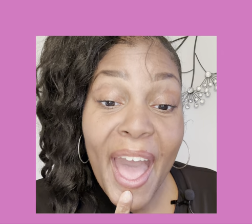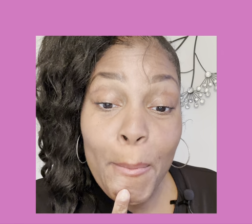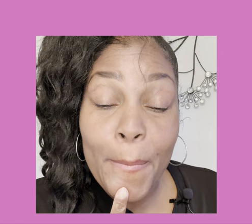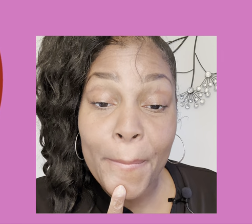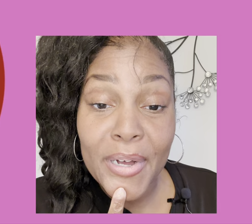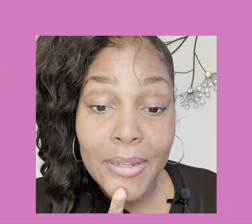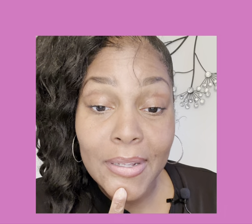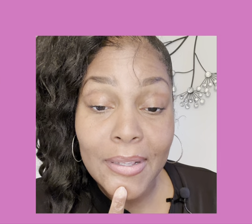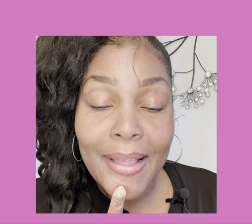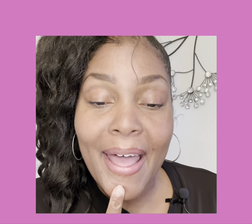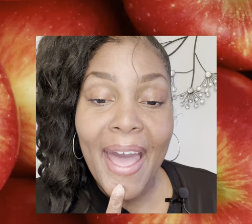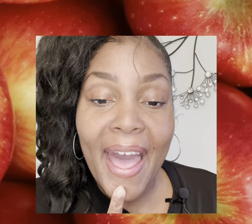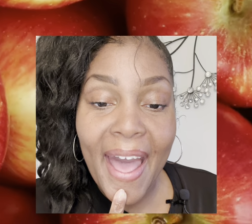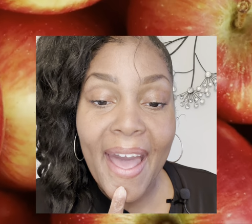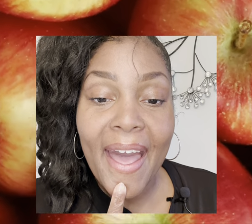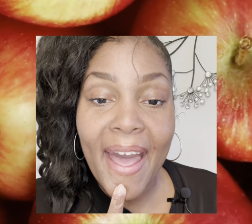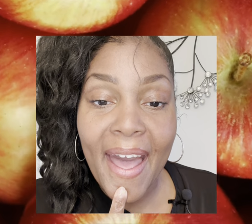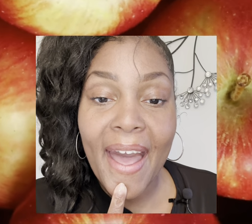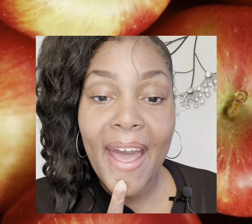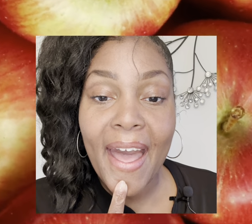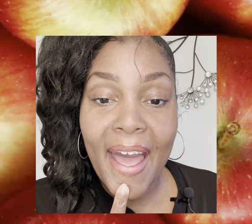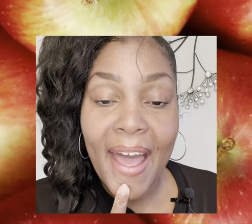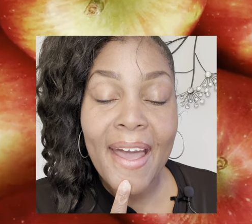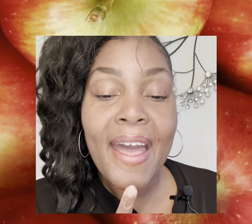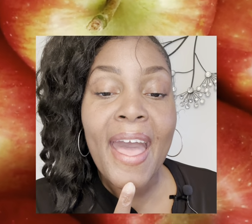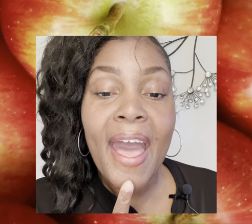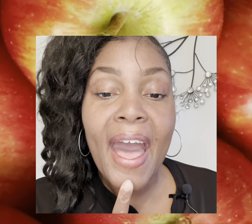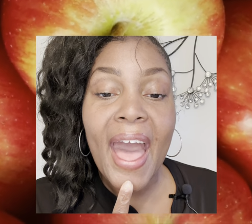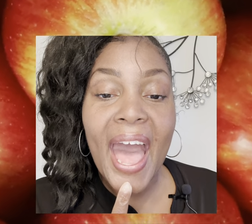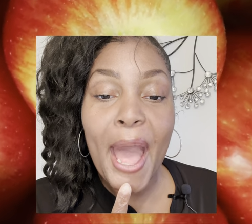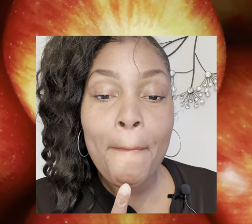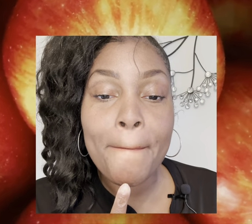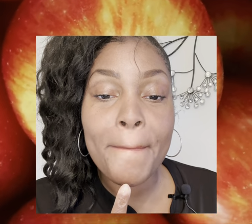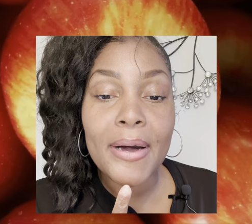Apple. Apple. Ah, ah.